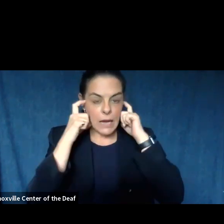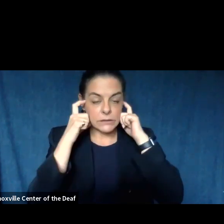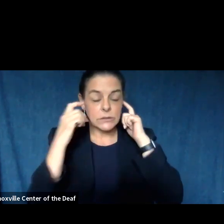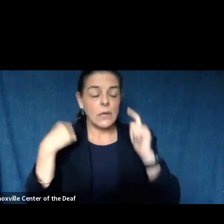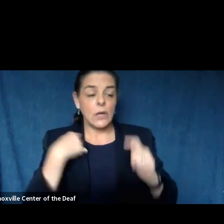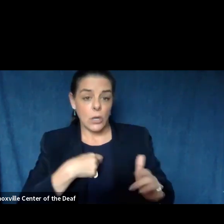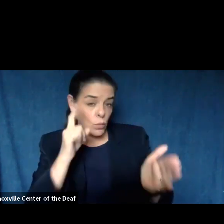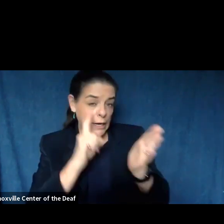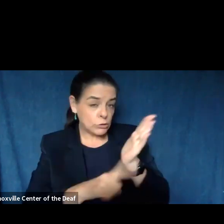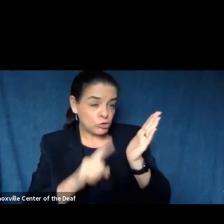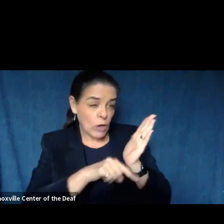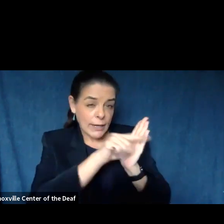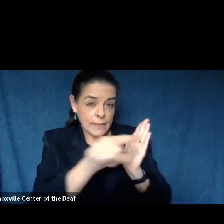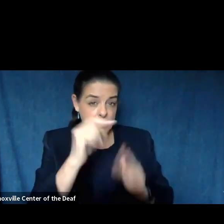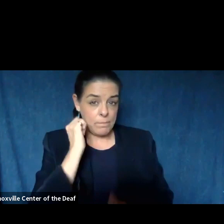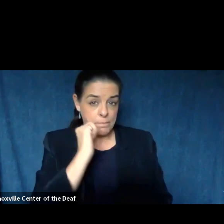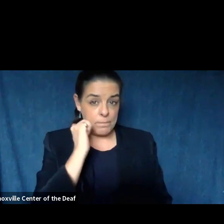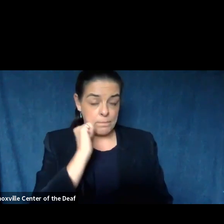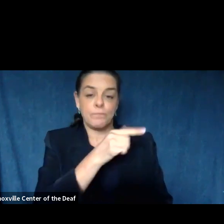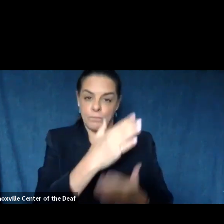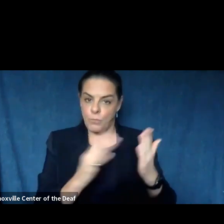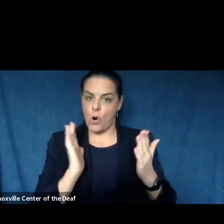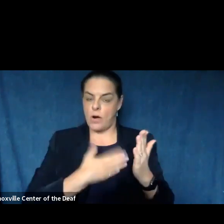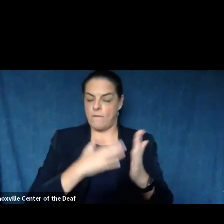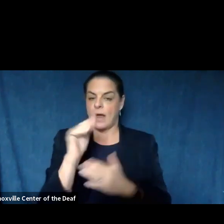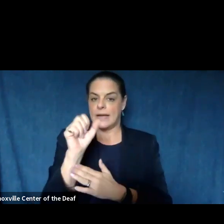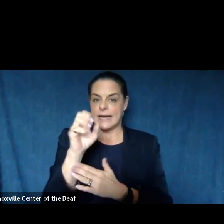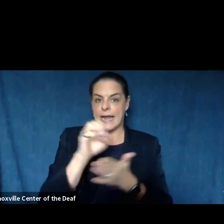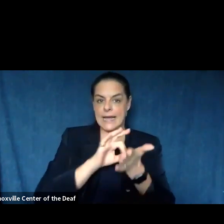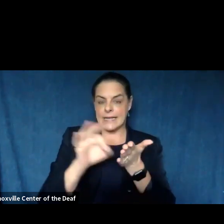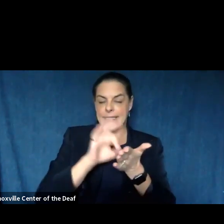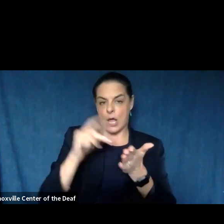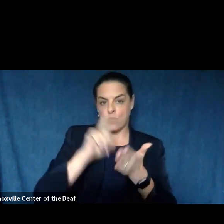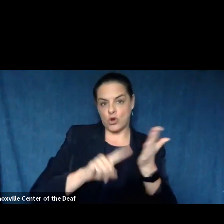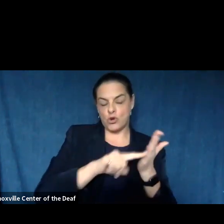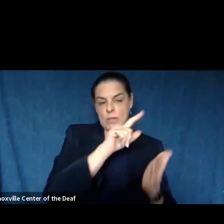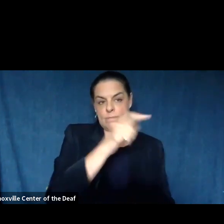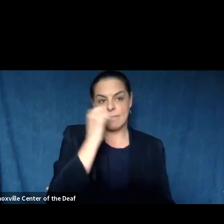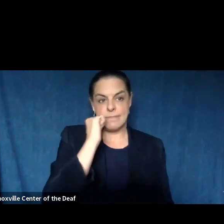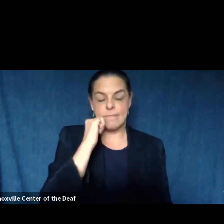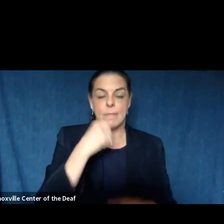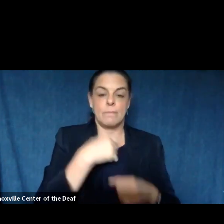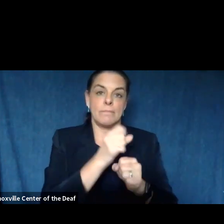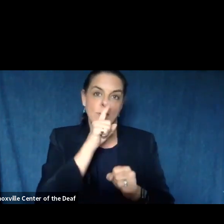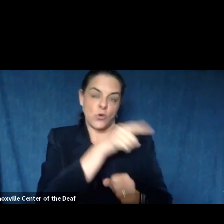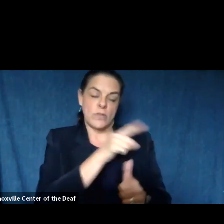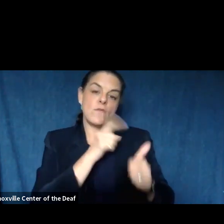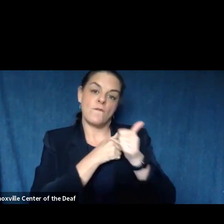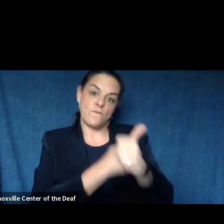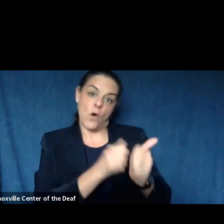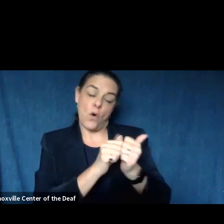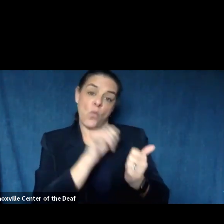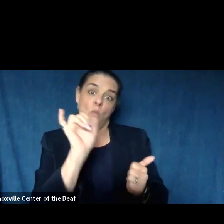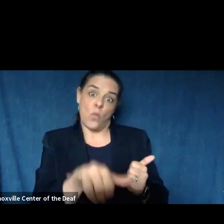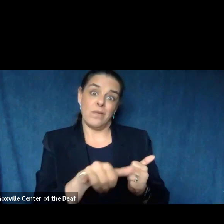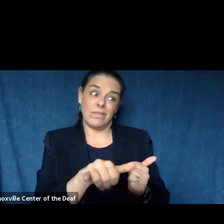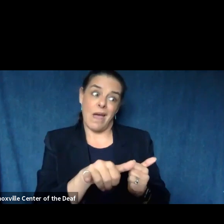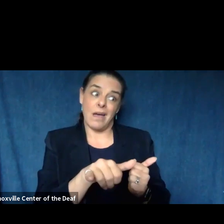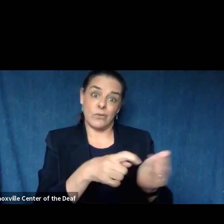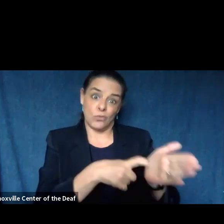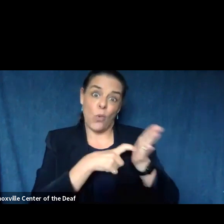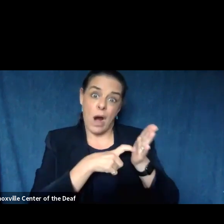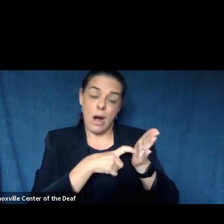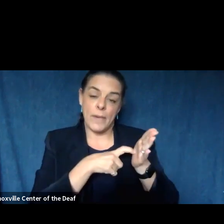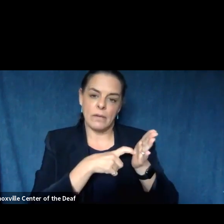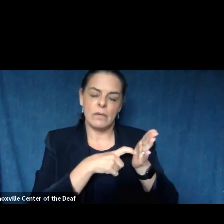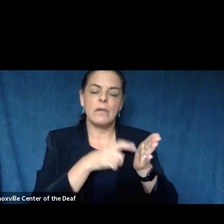them daily. They're part of our case count, so we're checking on them daily, checking in to make sure that they're compliant with that. This